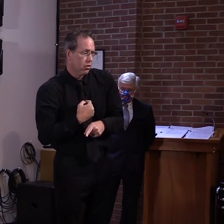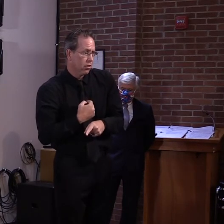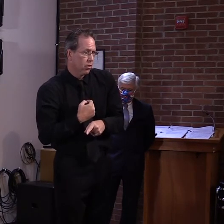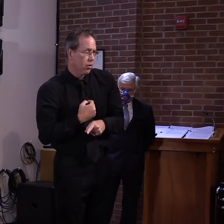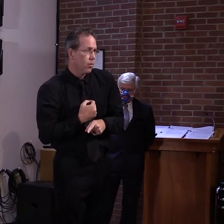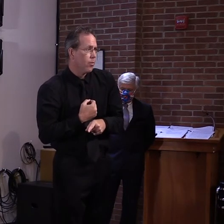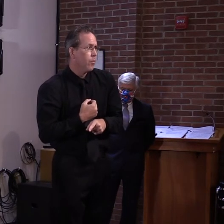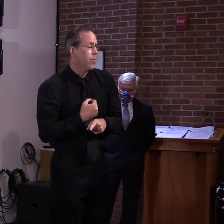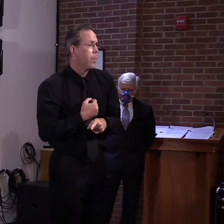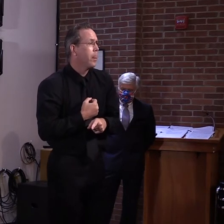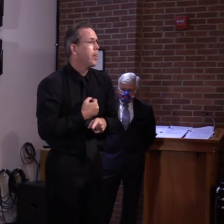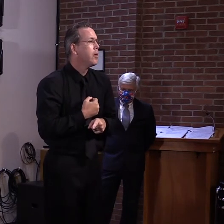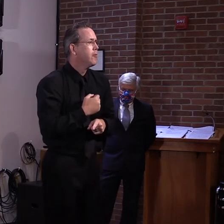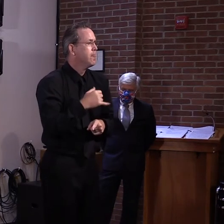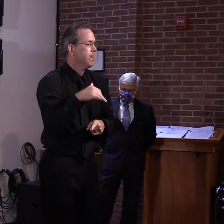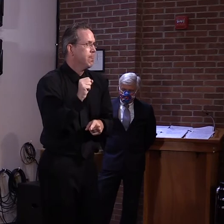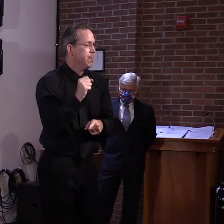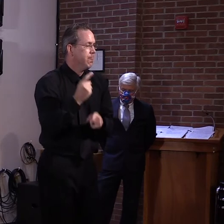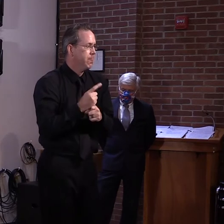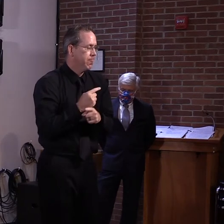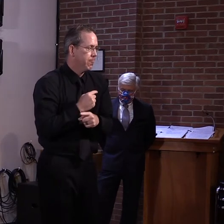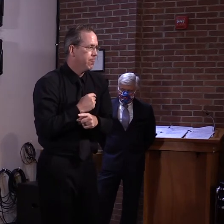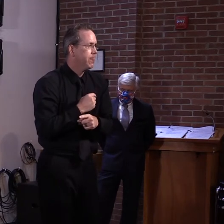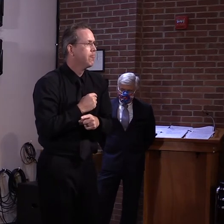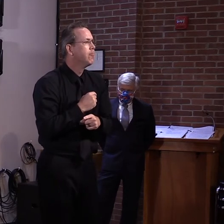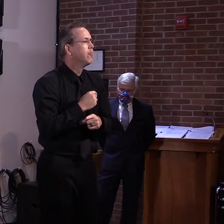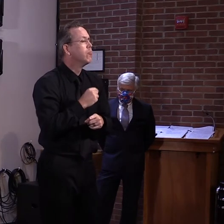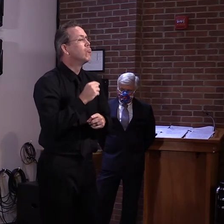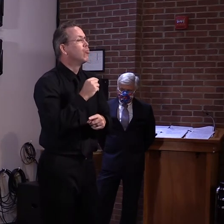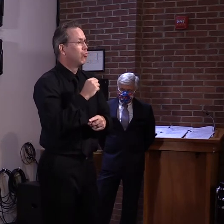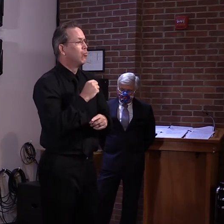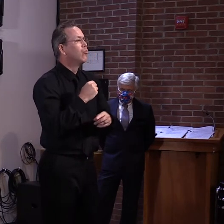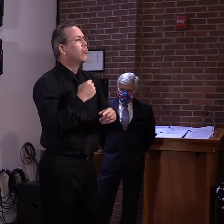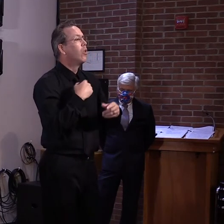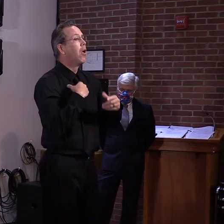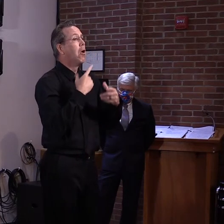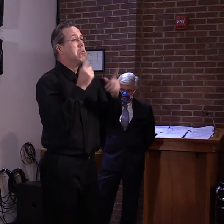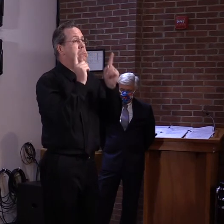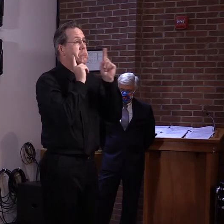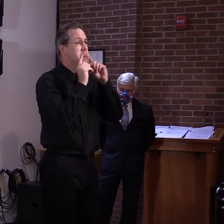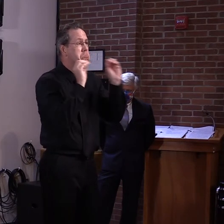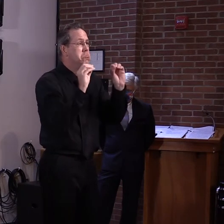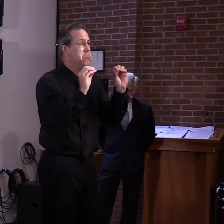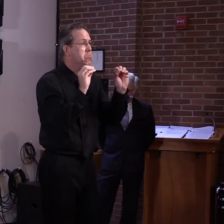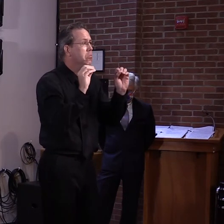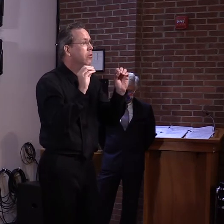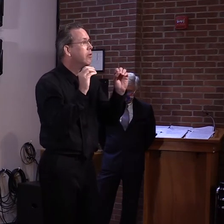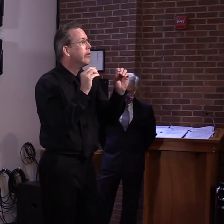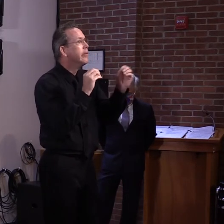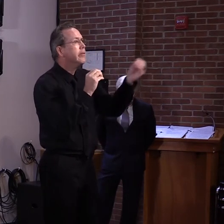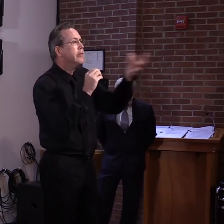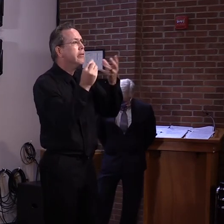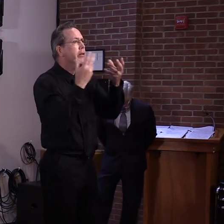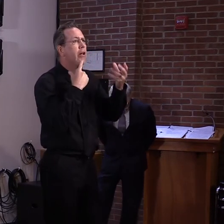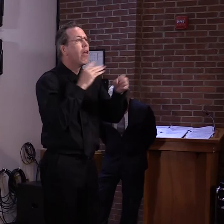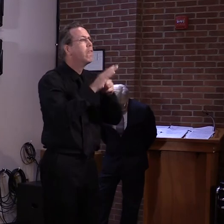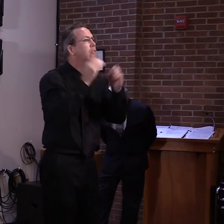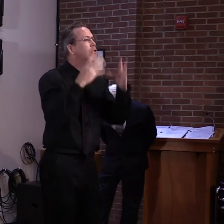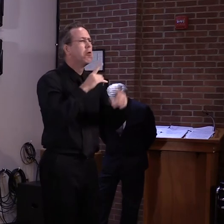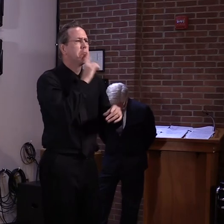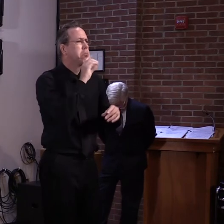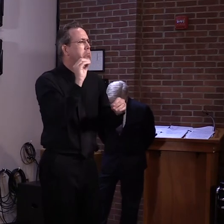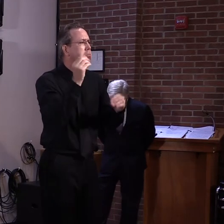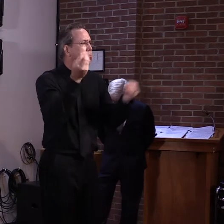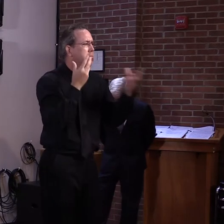Yes, thank you, Governor. No, we haven't heard reports of widespread shortages at this point. I know districts are, to the